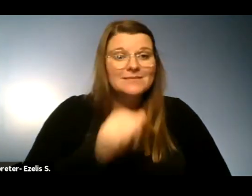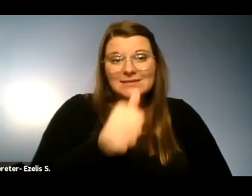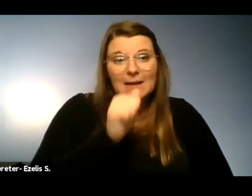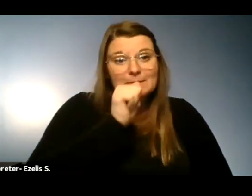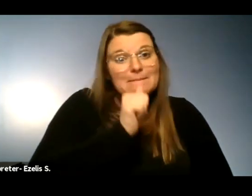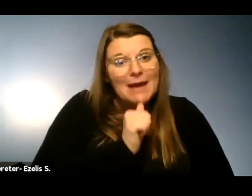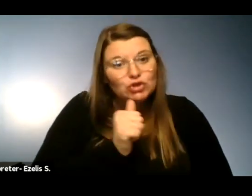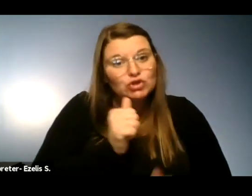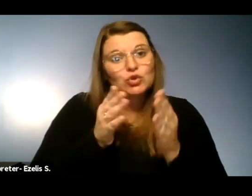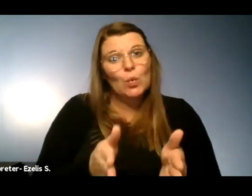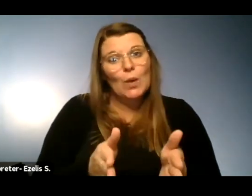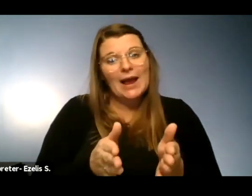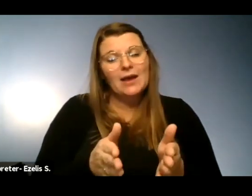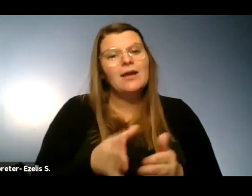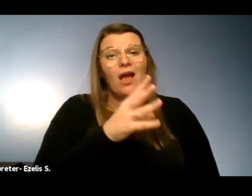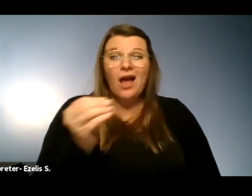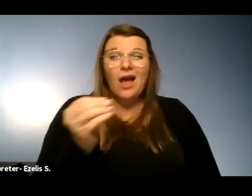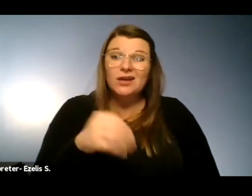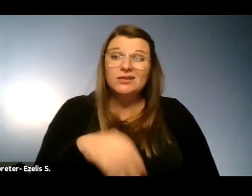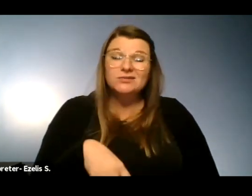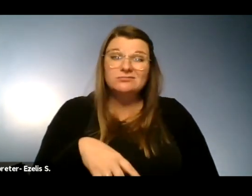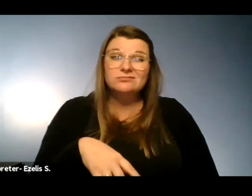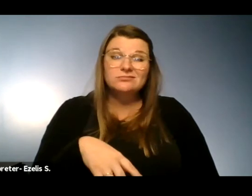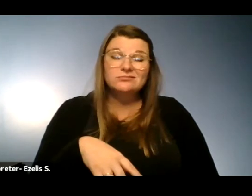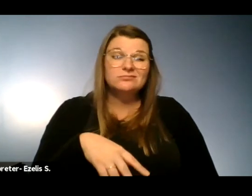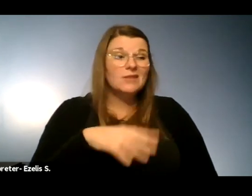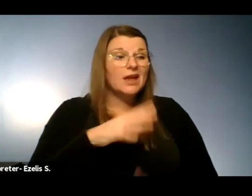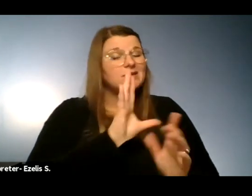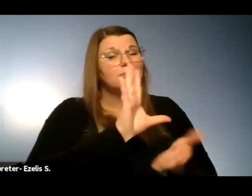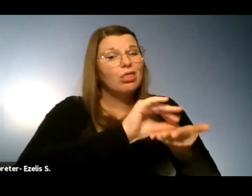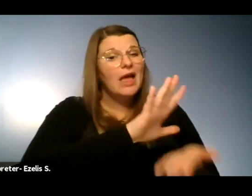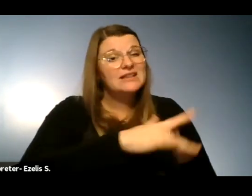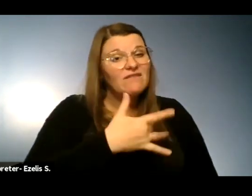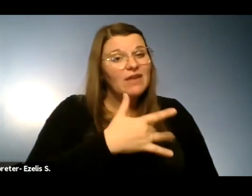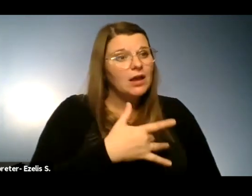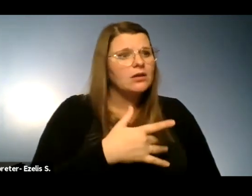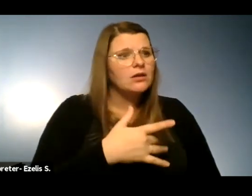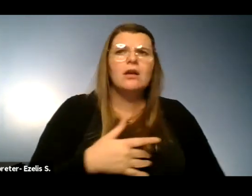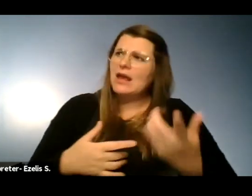way. And it's kind of overlooking the way Skyler feels. He wanted to know what